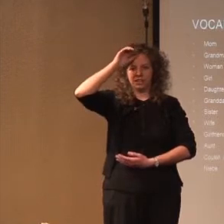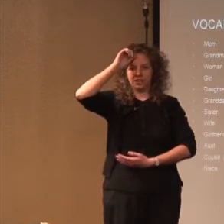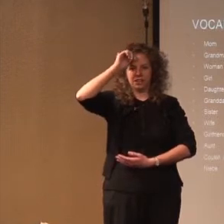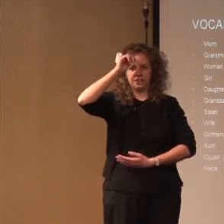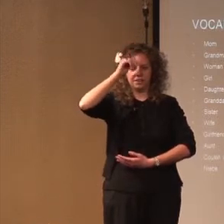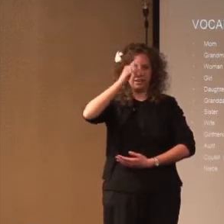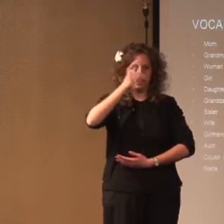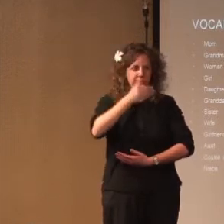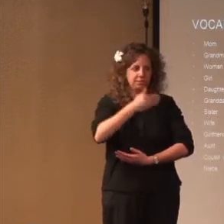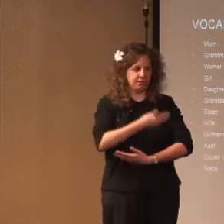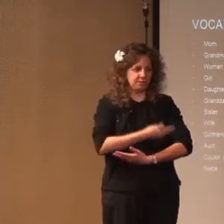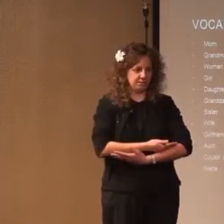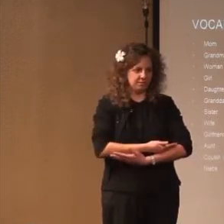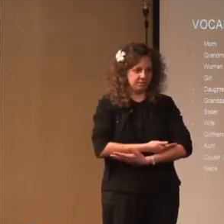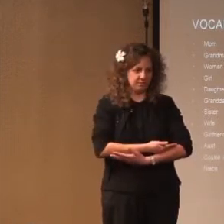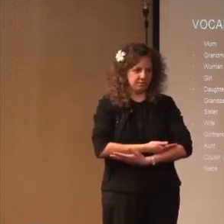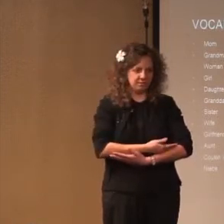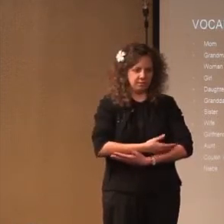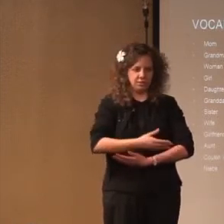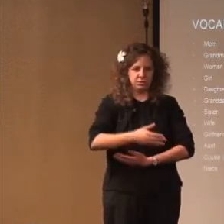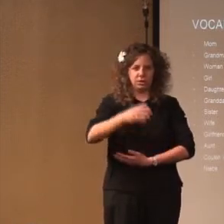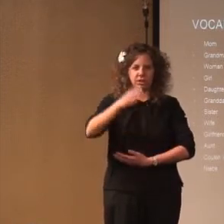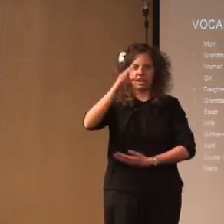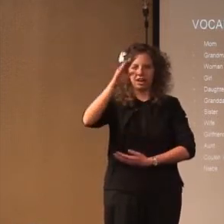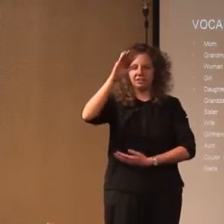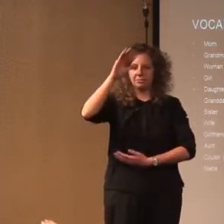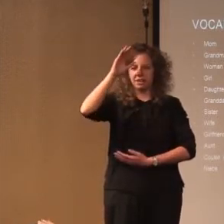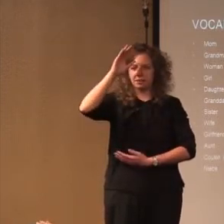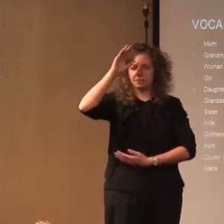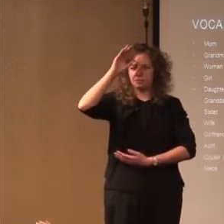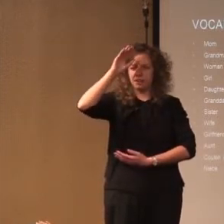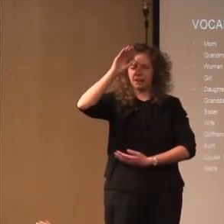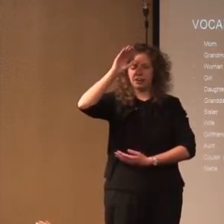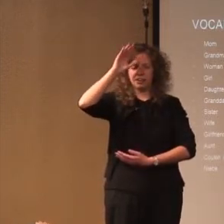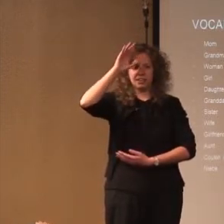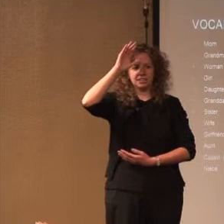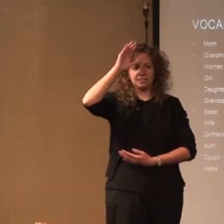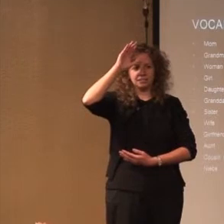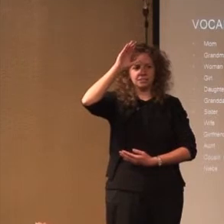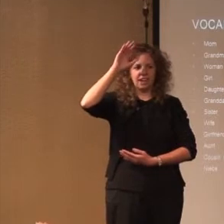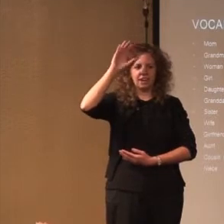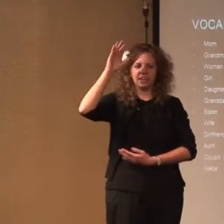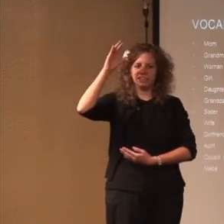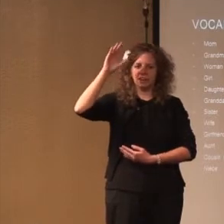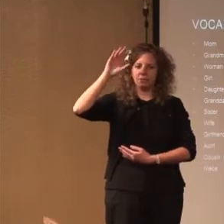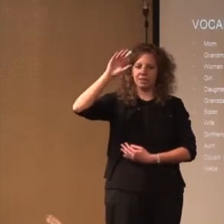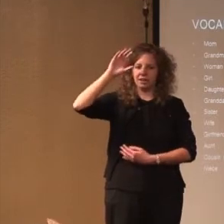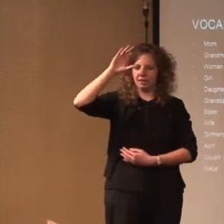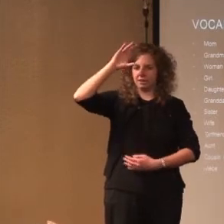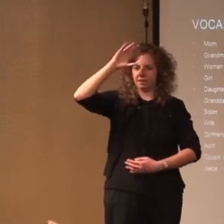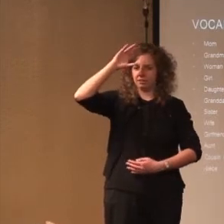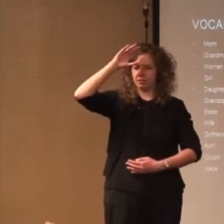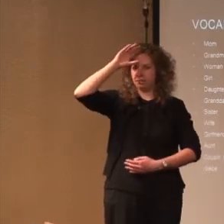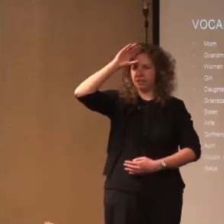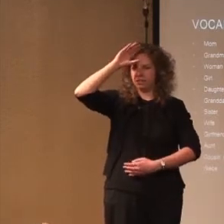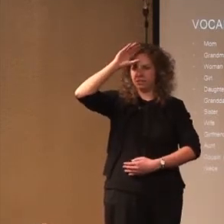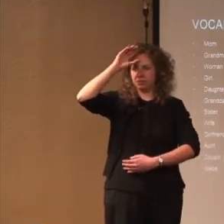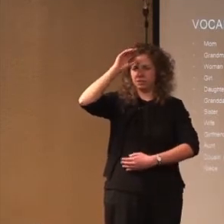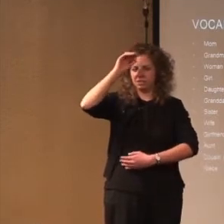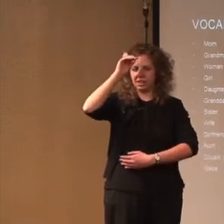here, go down. So it could kind of be, I don't know, it's not really a complete hand shape, it just kind